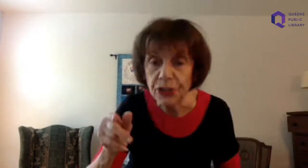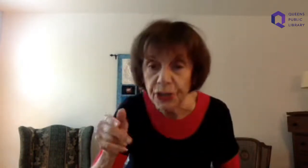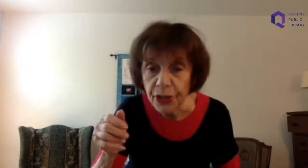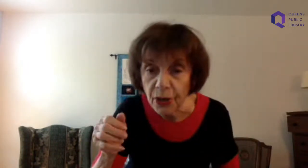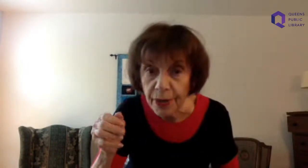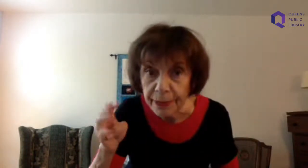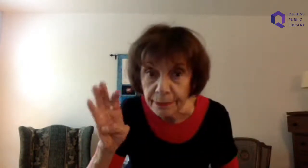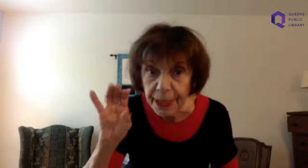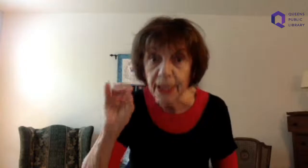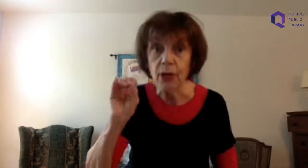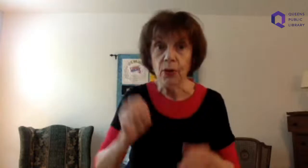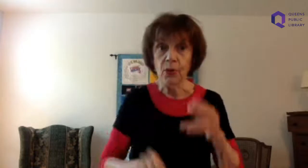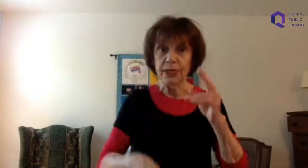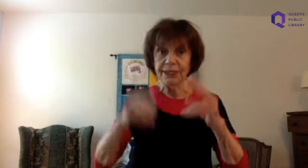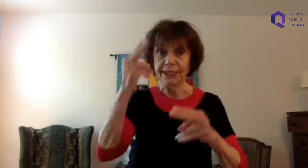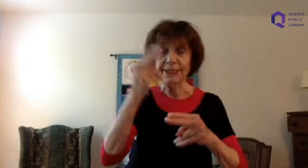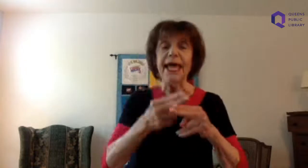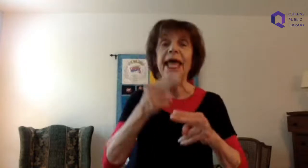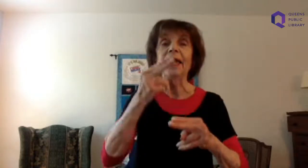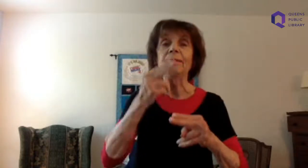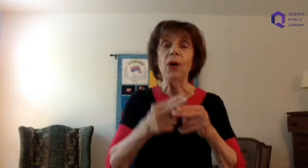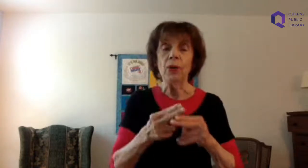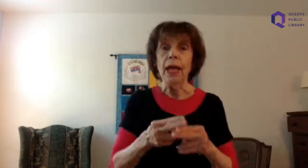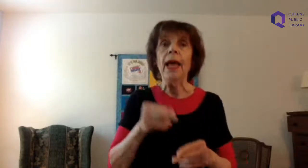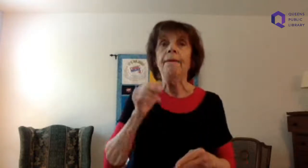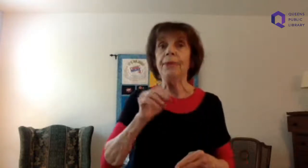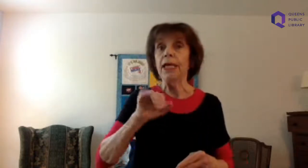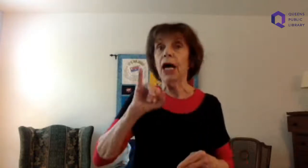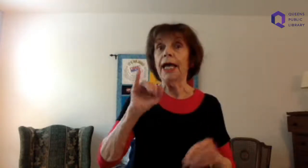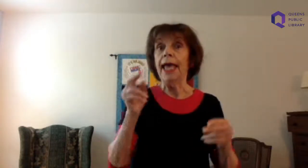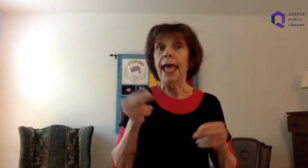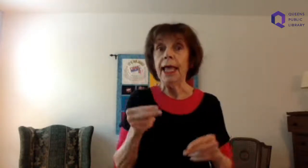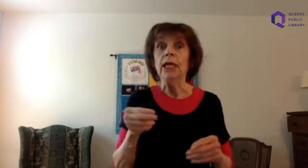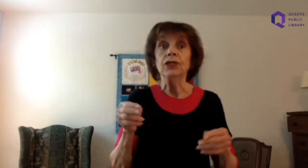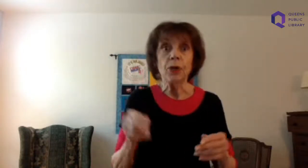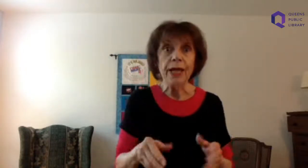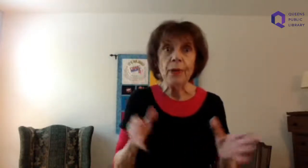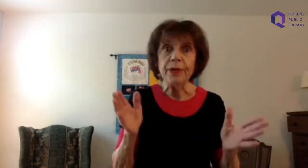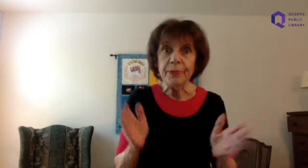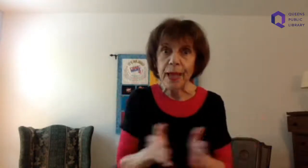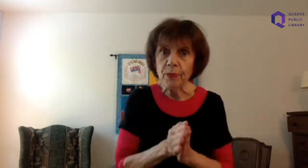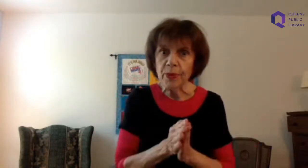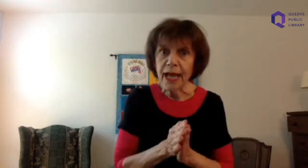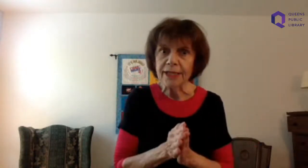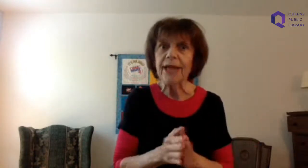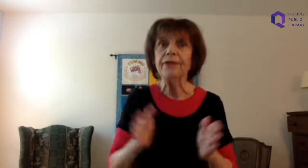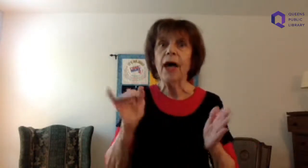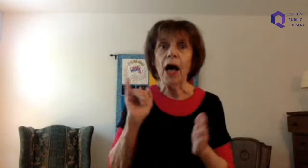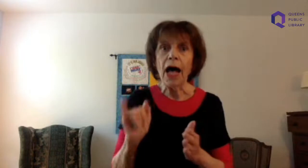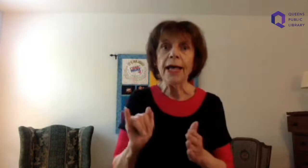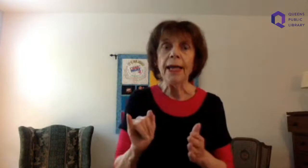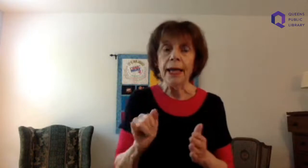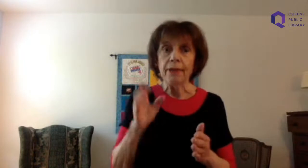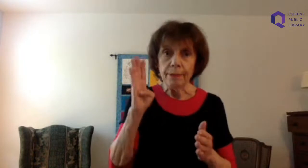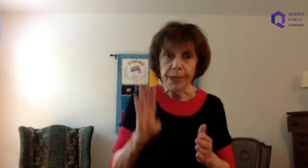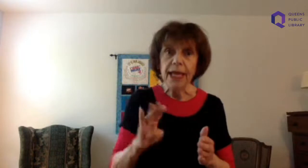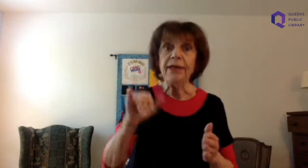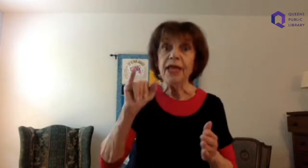I-N-G-O, and Bingo was his name, oh, B-I. So now we knocked out the I, the B, and the